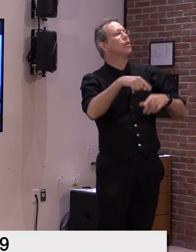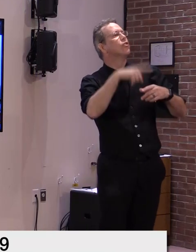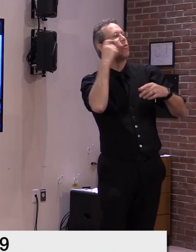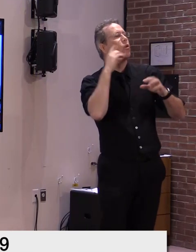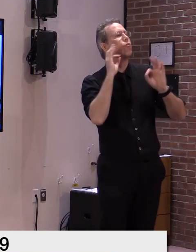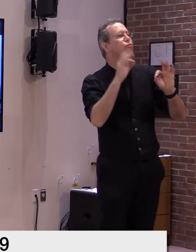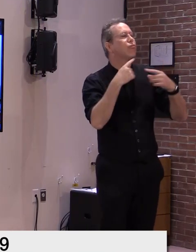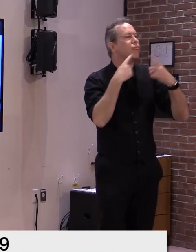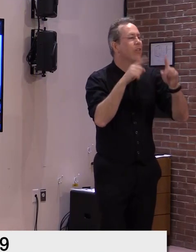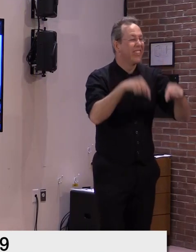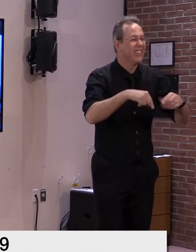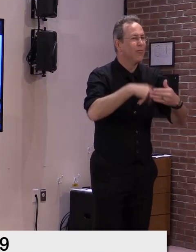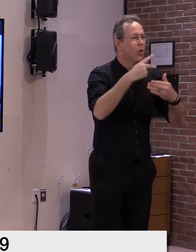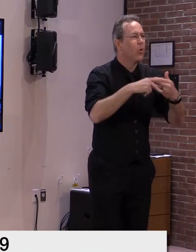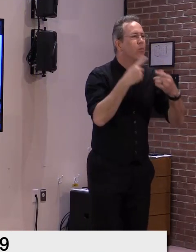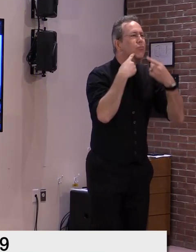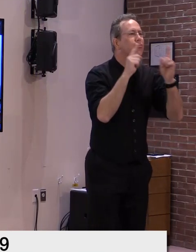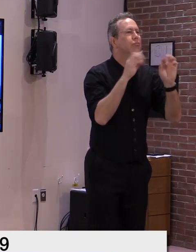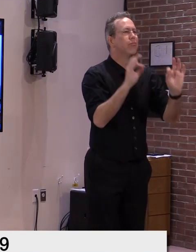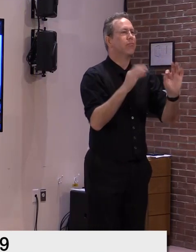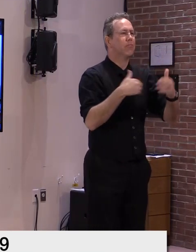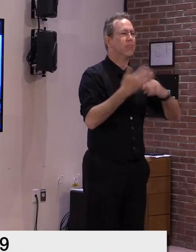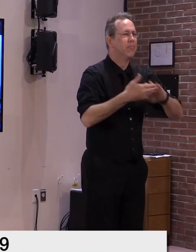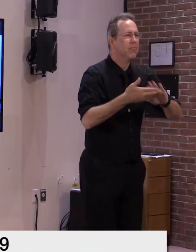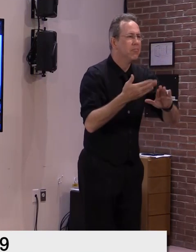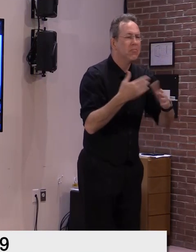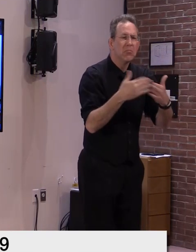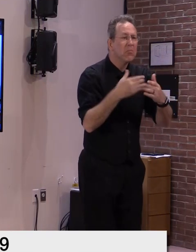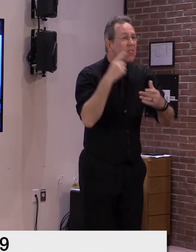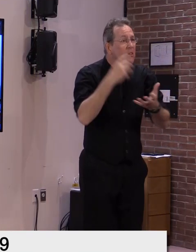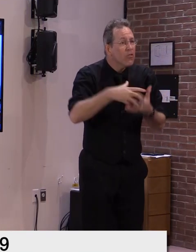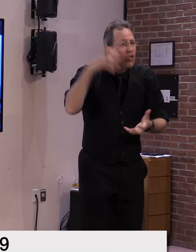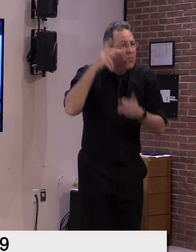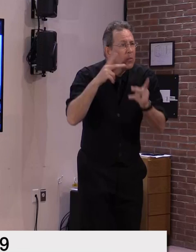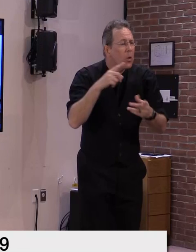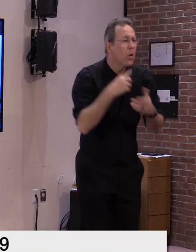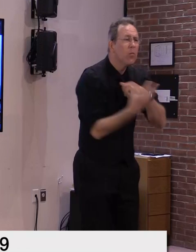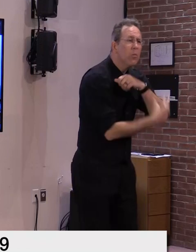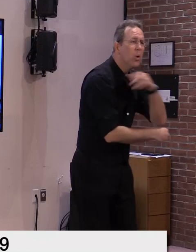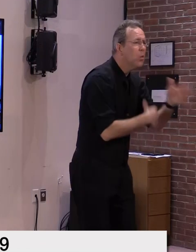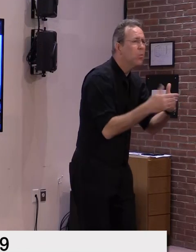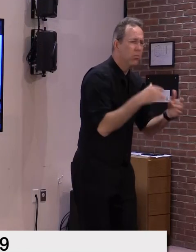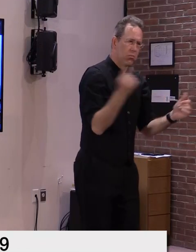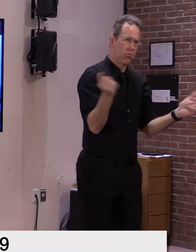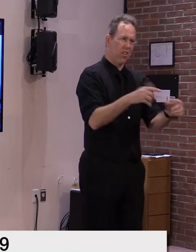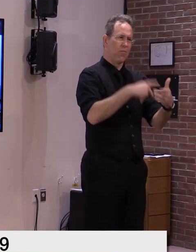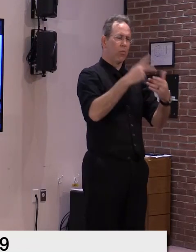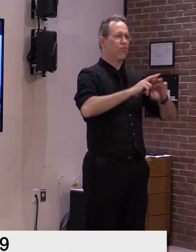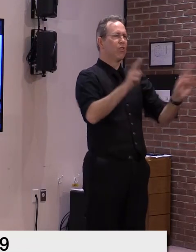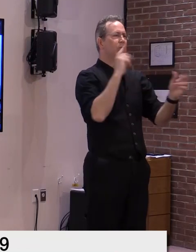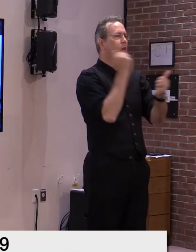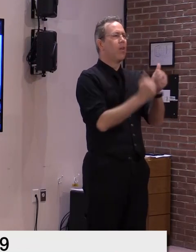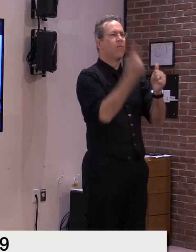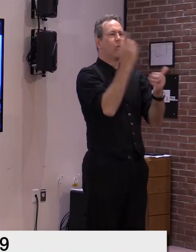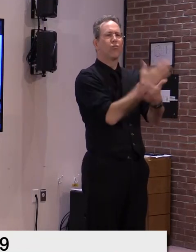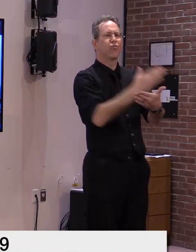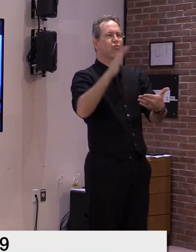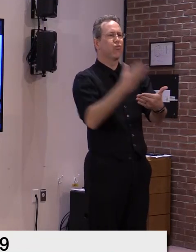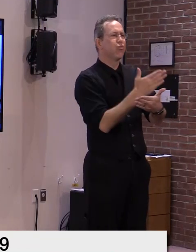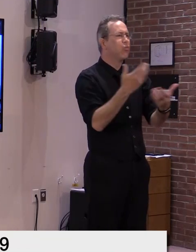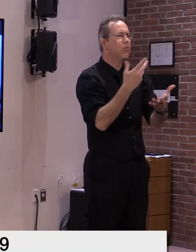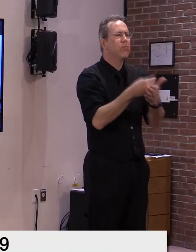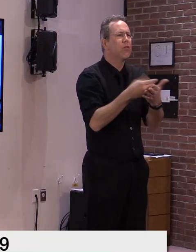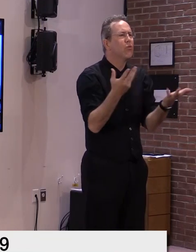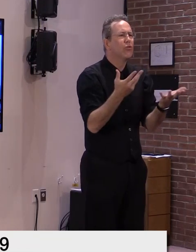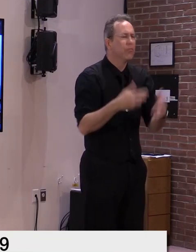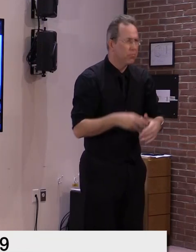what the income of that family is, those kids are going to be able to get into that program. That is enormously important. Second of